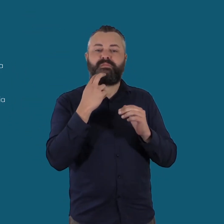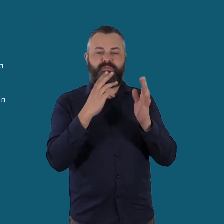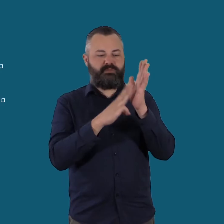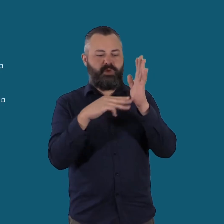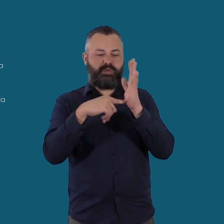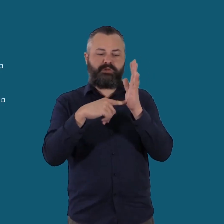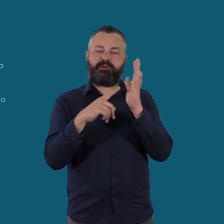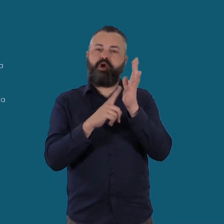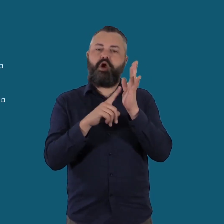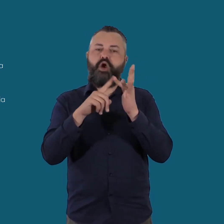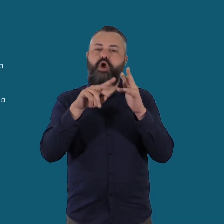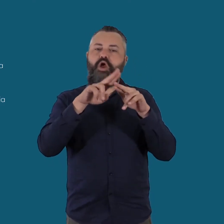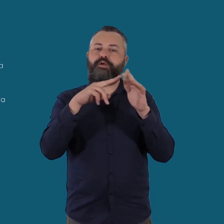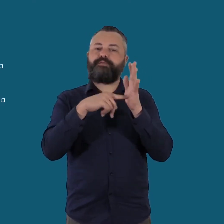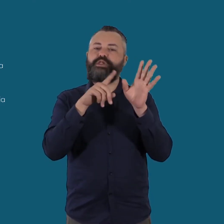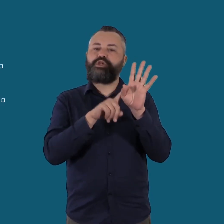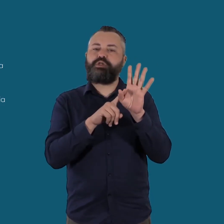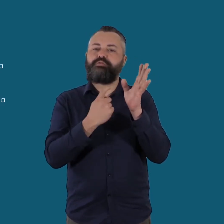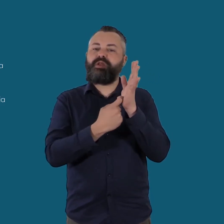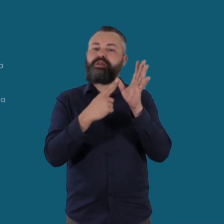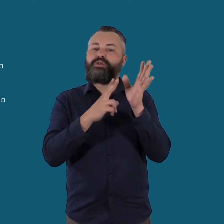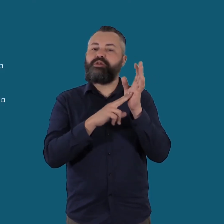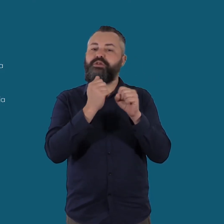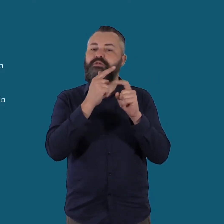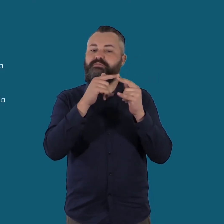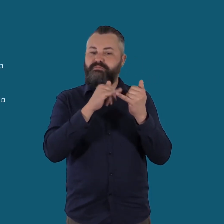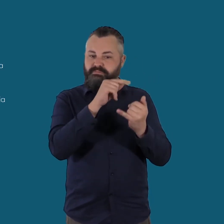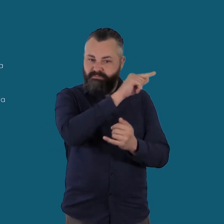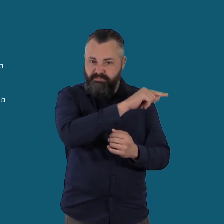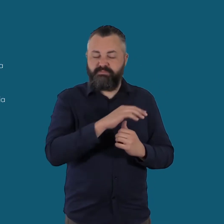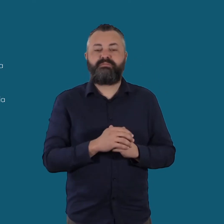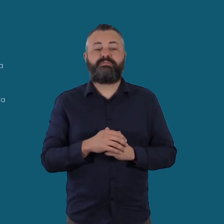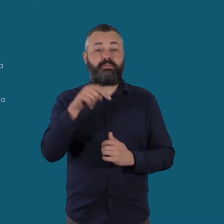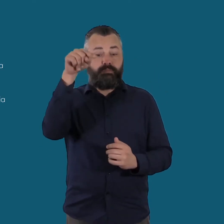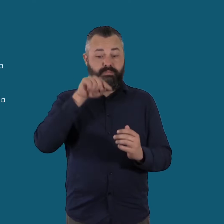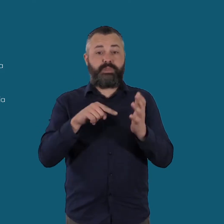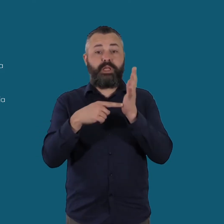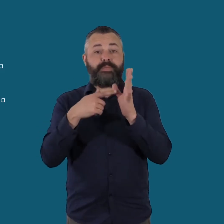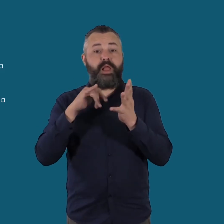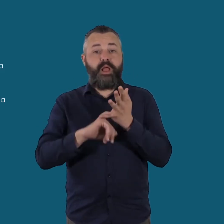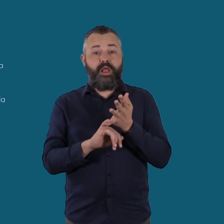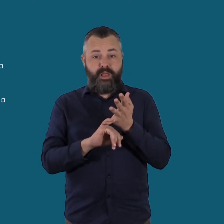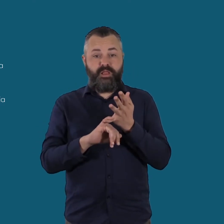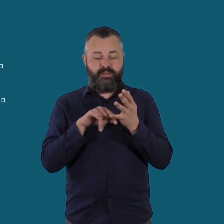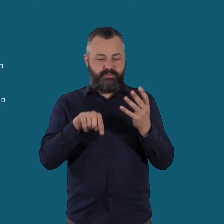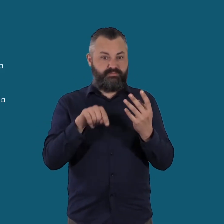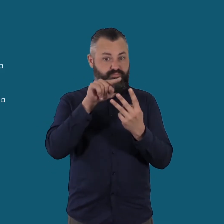6. The Mount Lofty Ranges in South Australia. 7. Mount